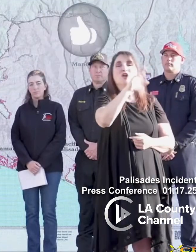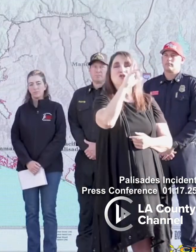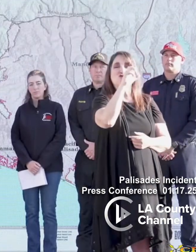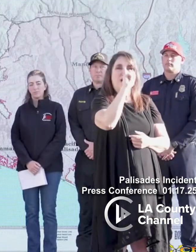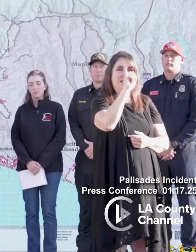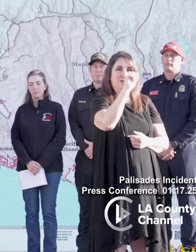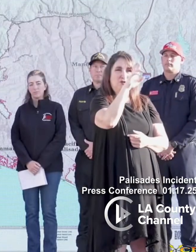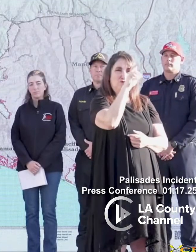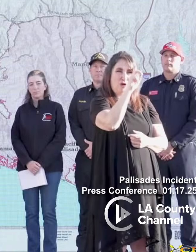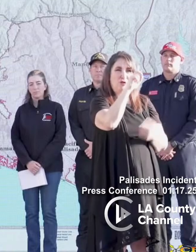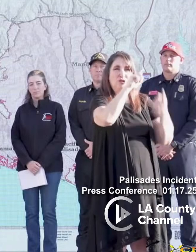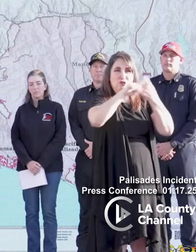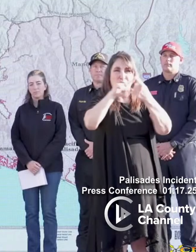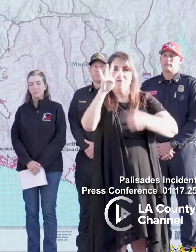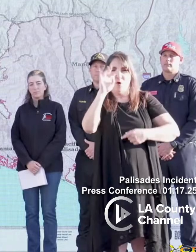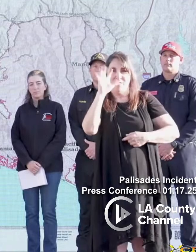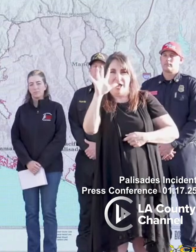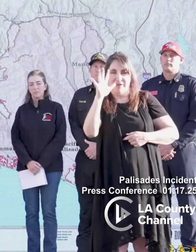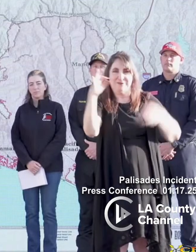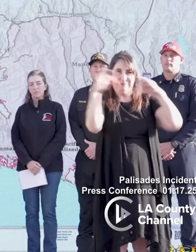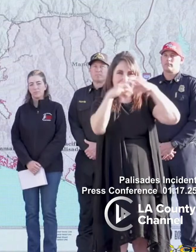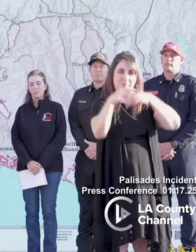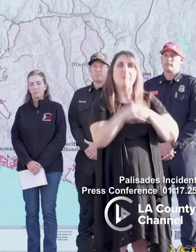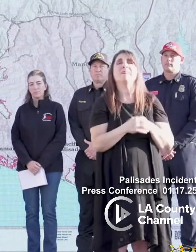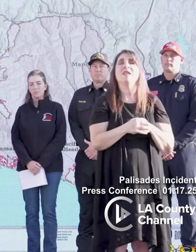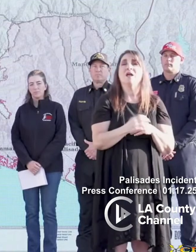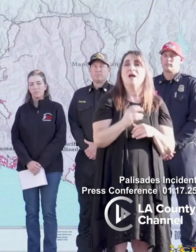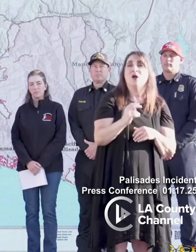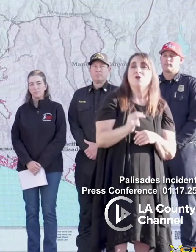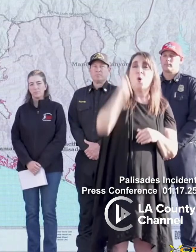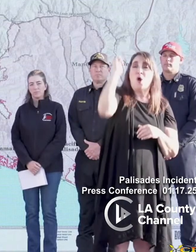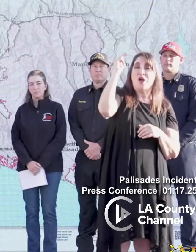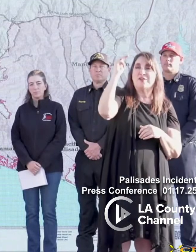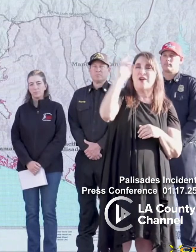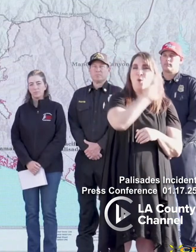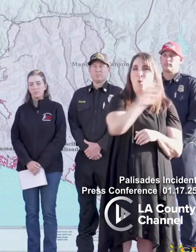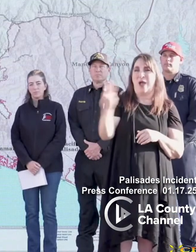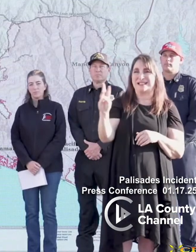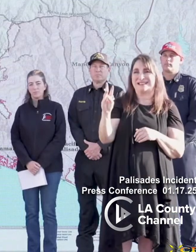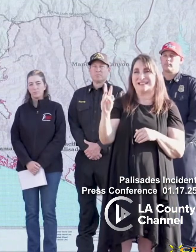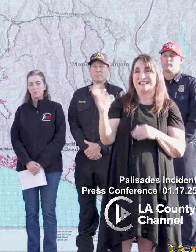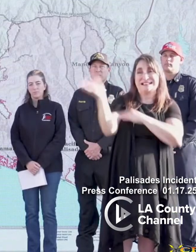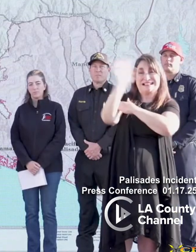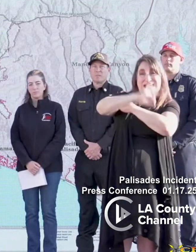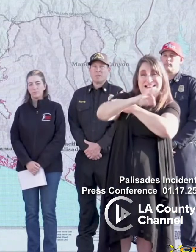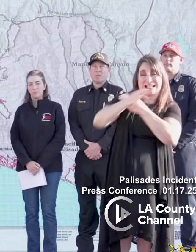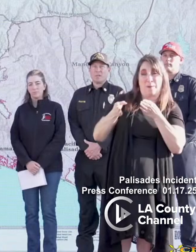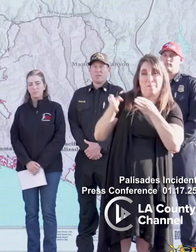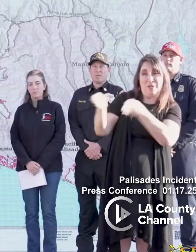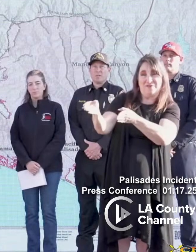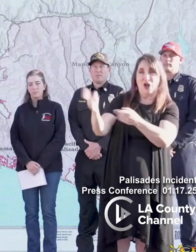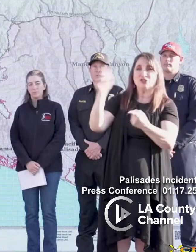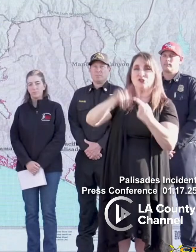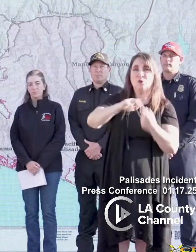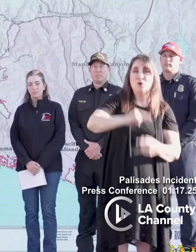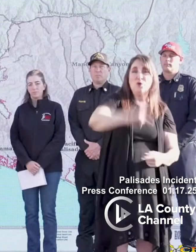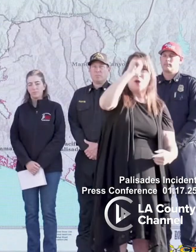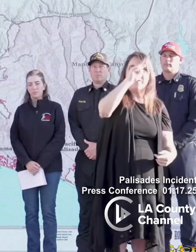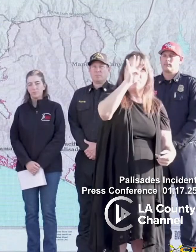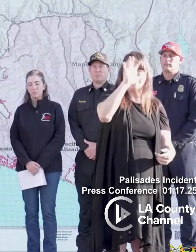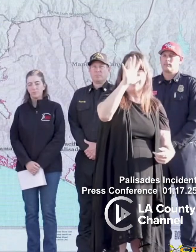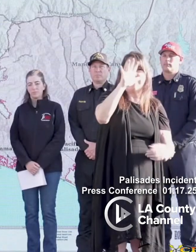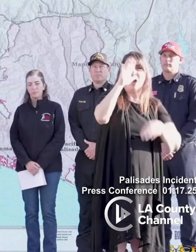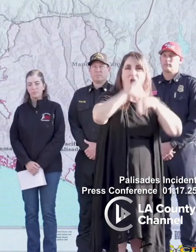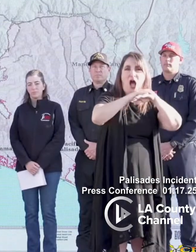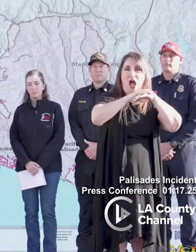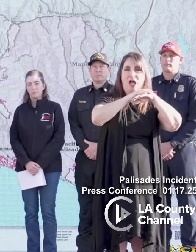East of the 405 from north of West Sunset Boulevard to north Sepulveda Boulevard at the on-ramp.